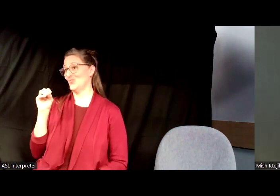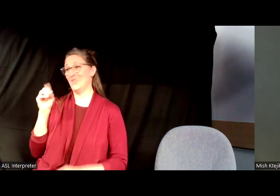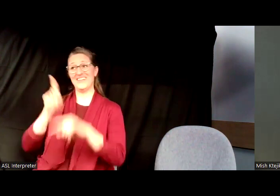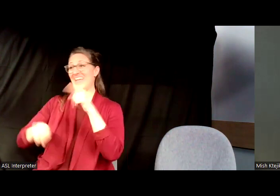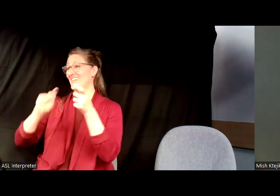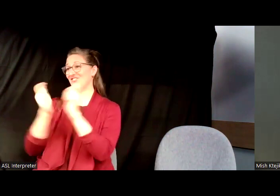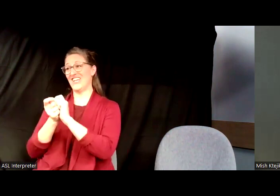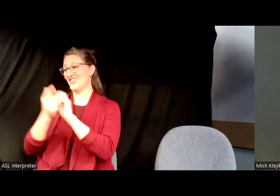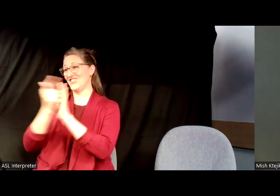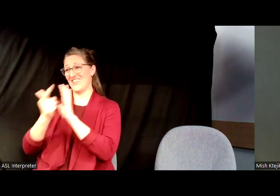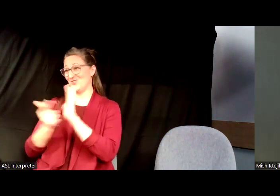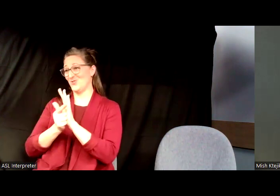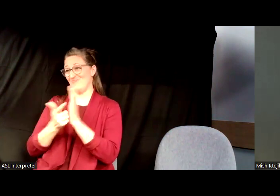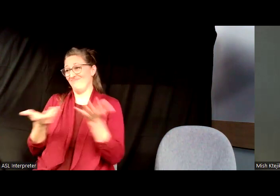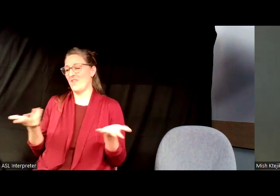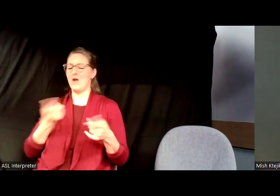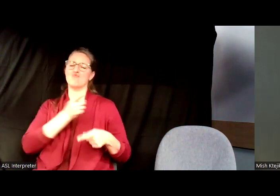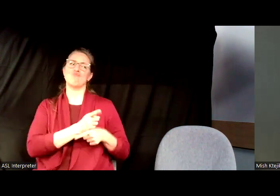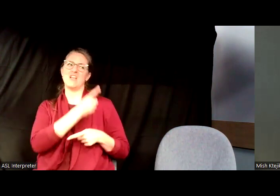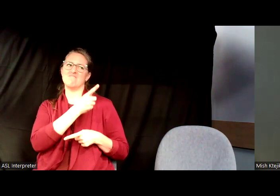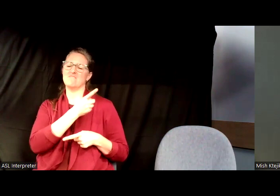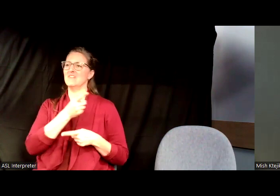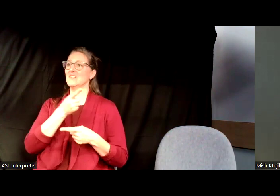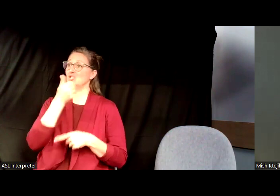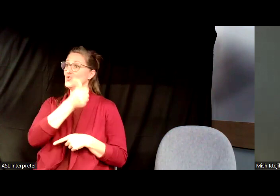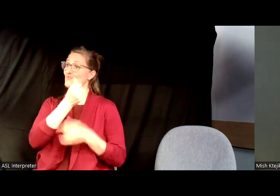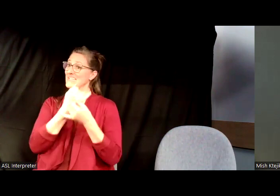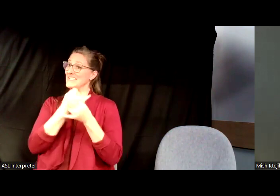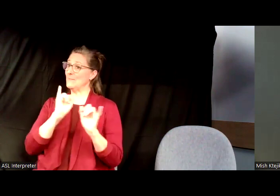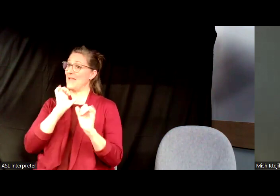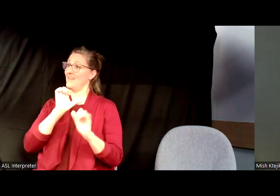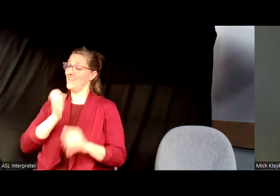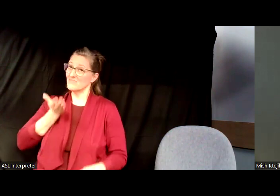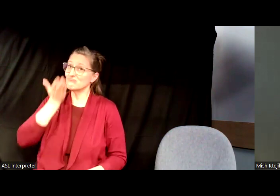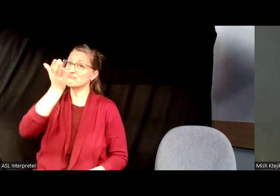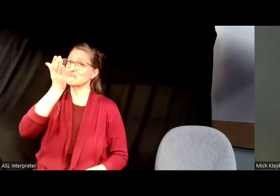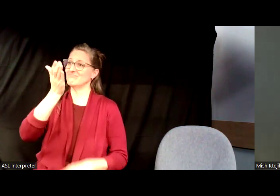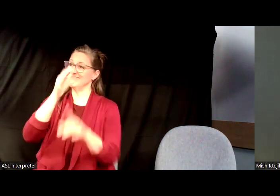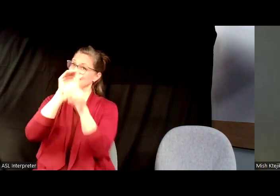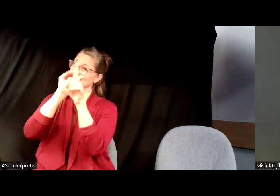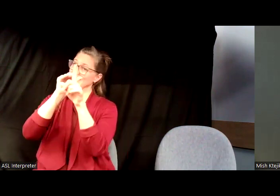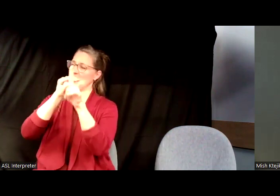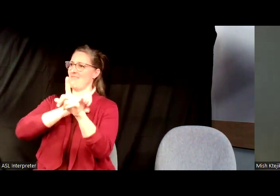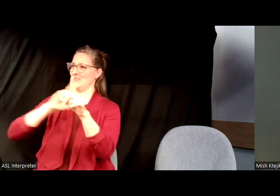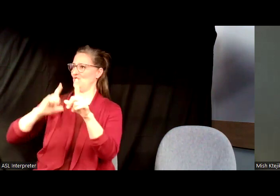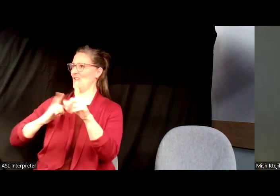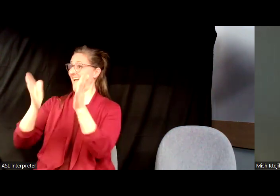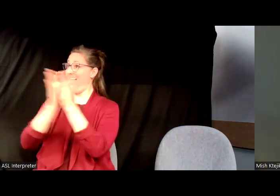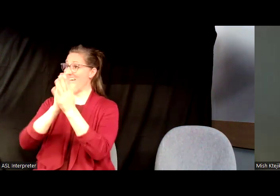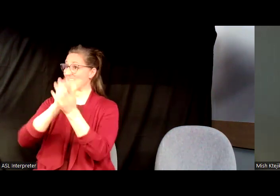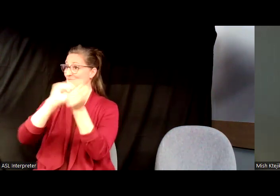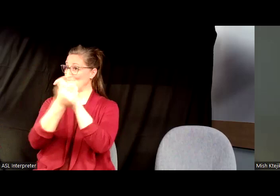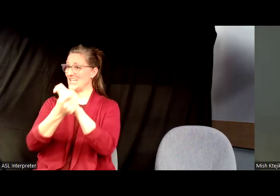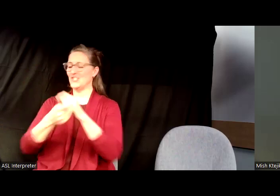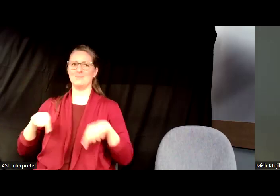that. So that's something that independently you could go to the legislature and ask for a change, but that's